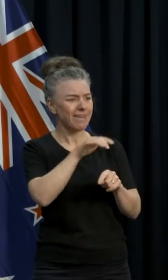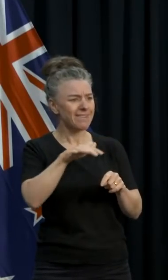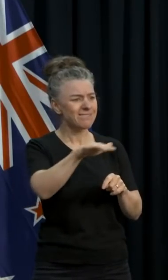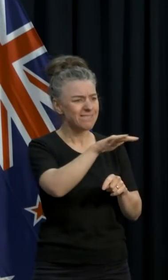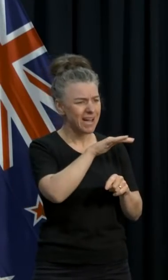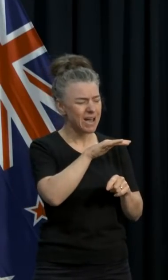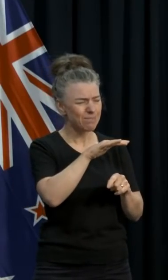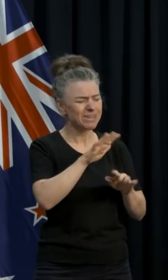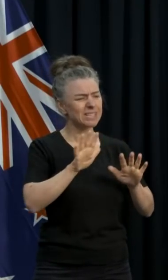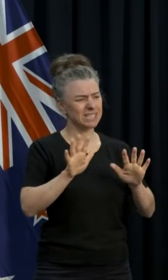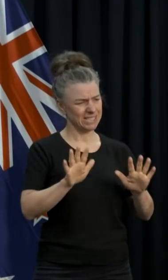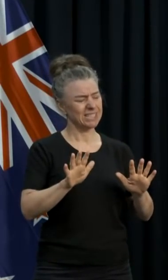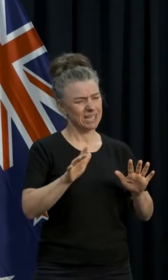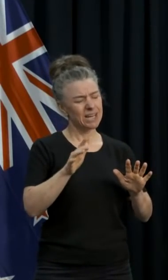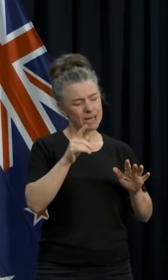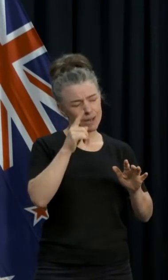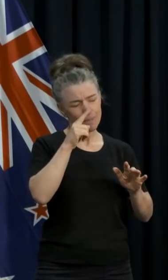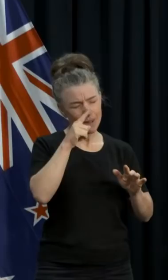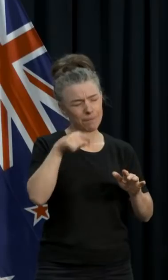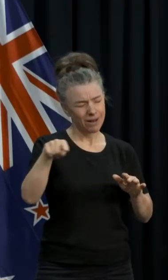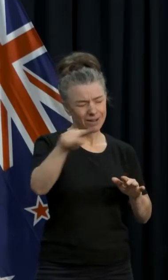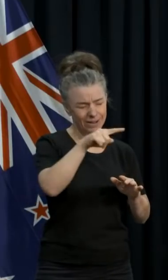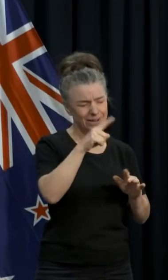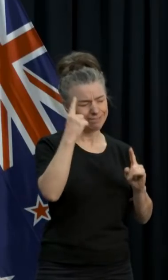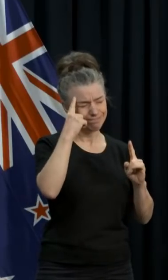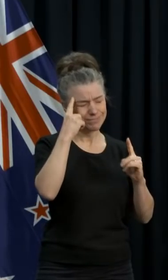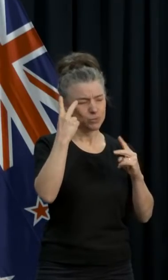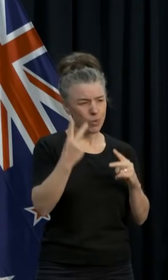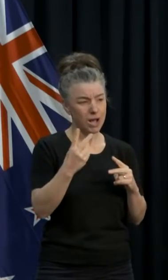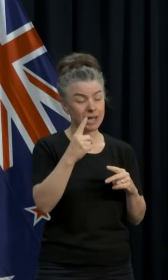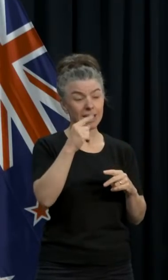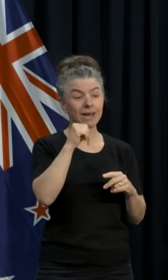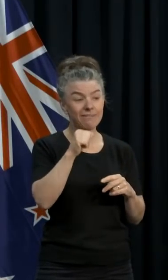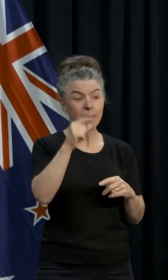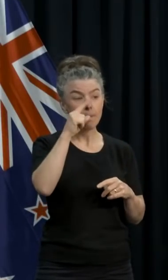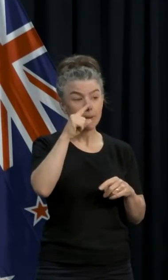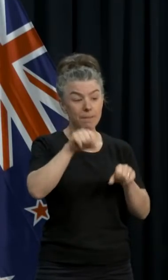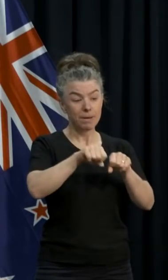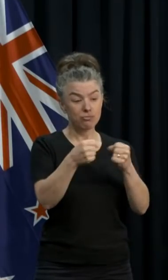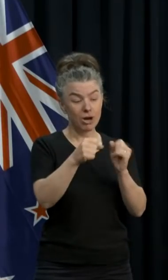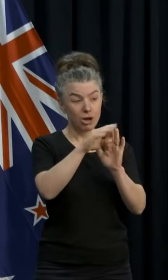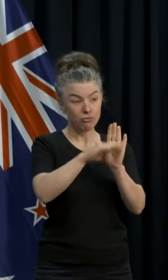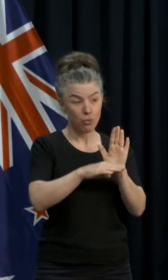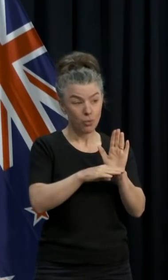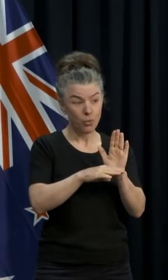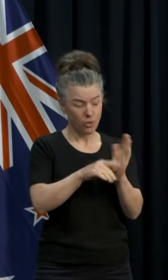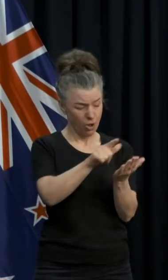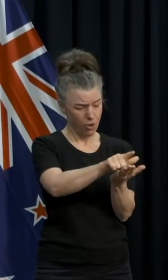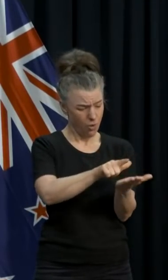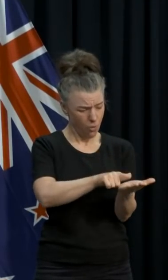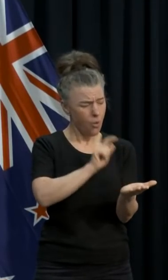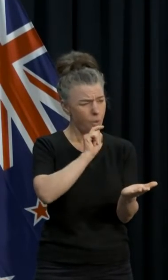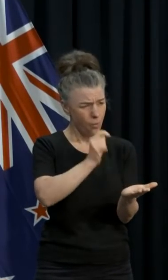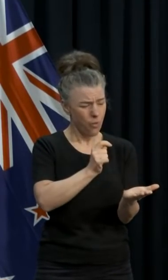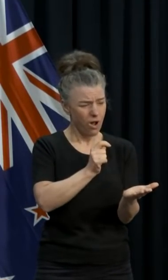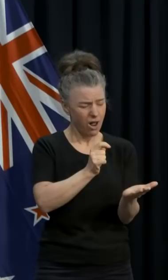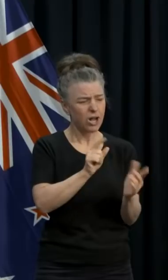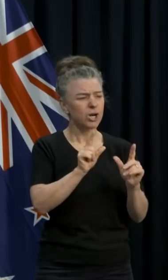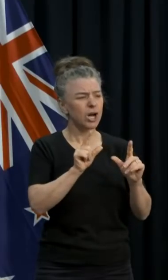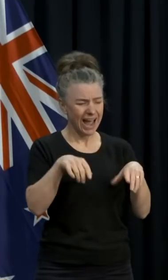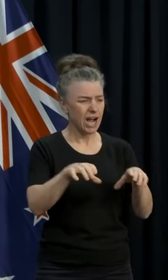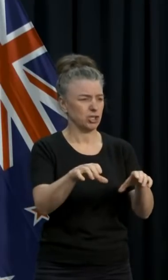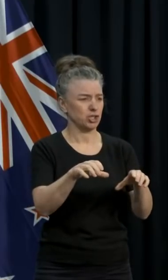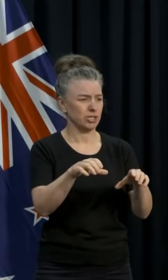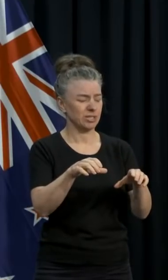take a bit of a breath here. Where people break the rules, the process of law will kick in, and people